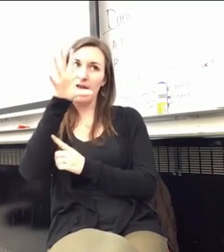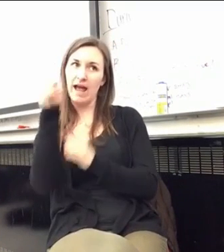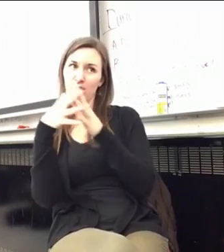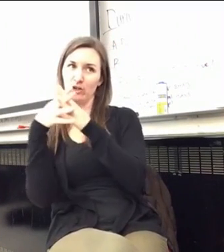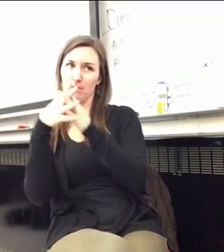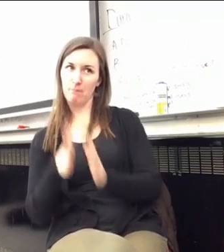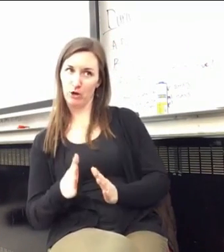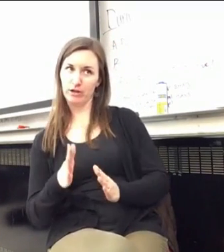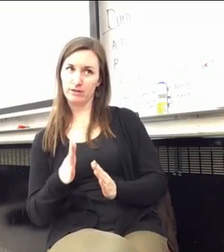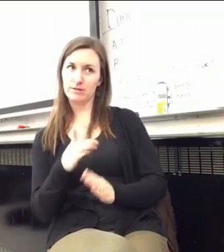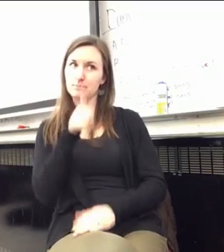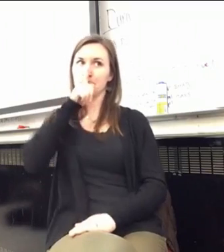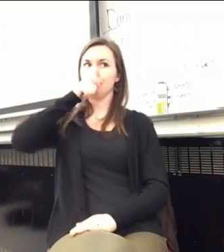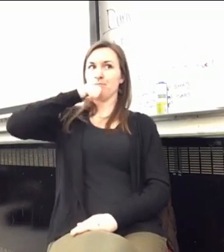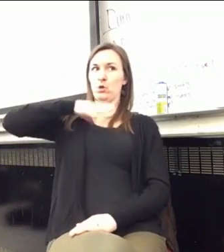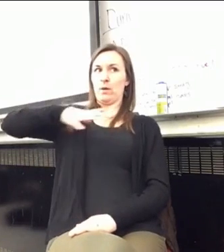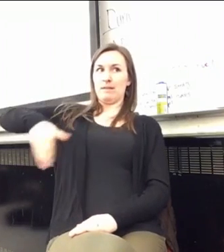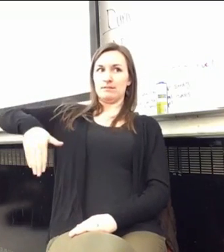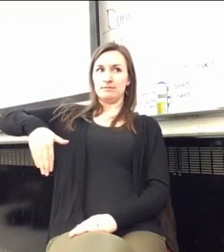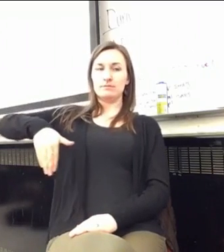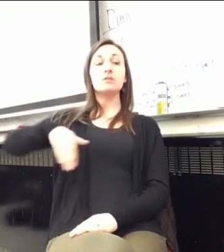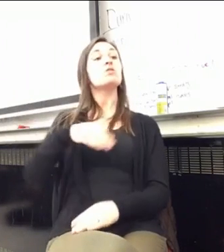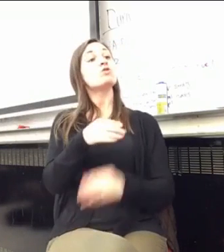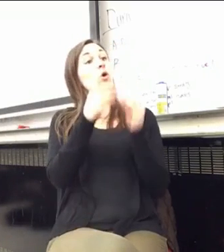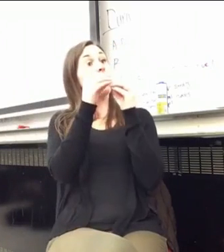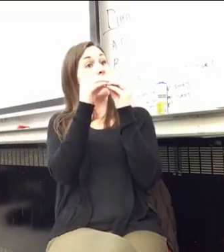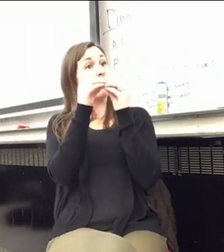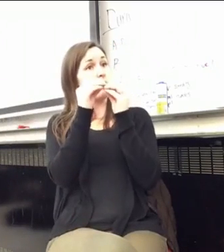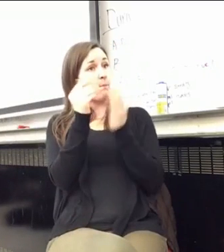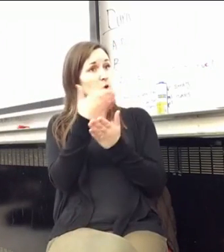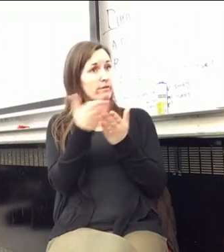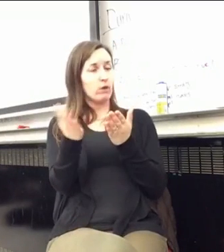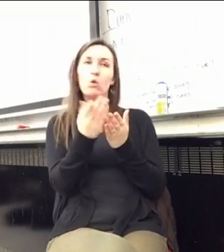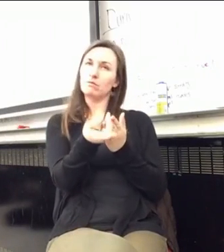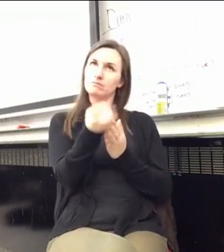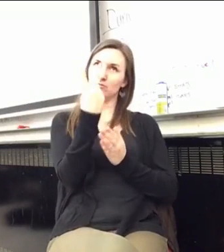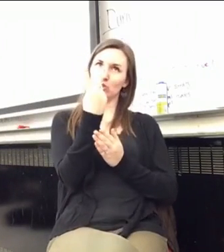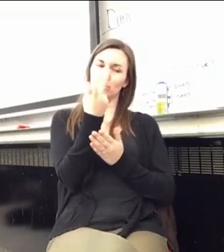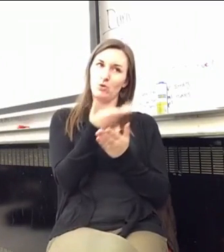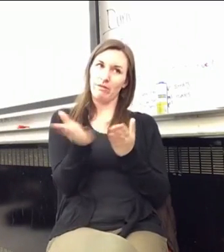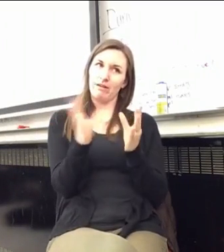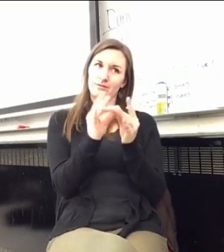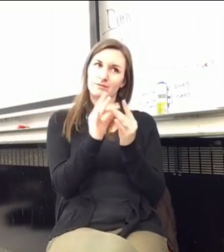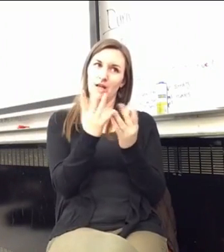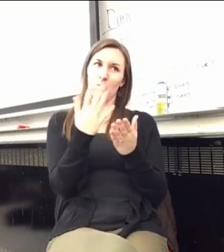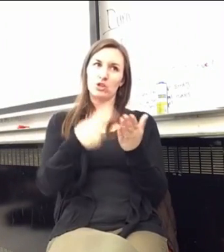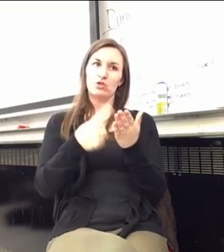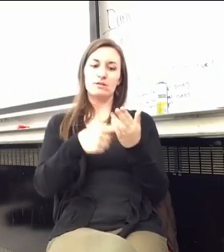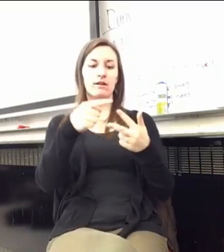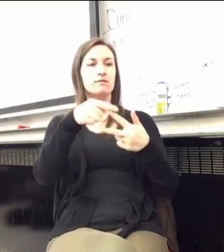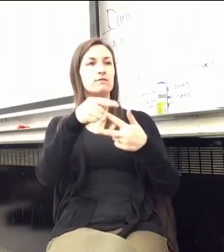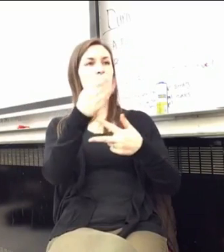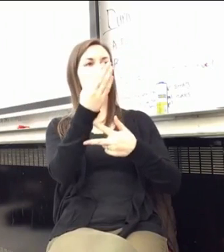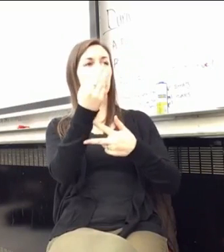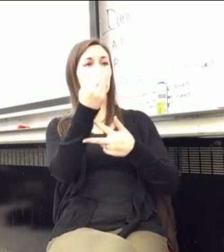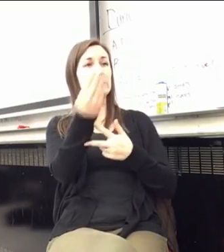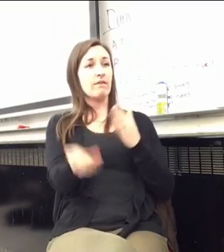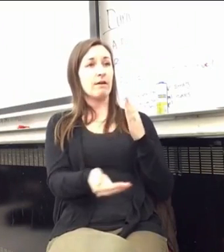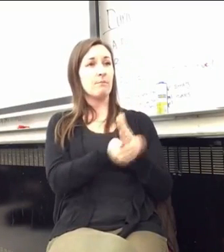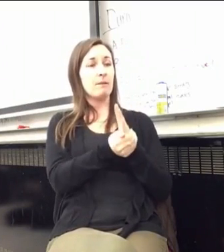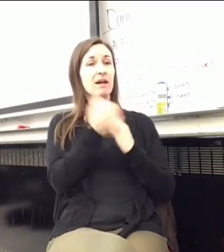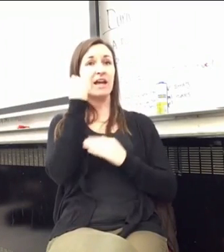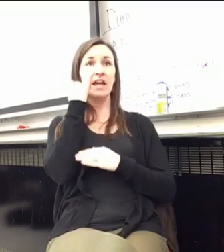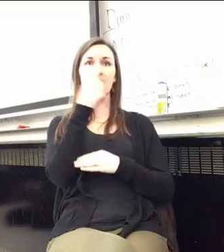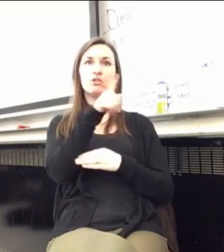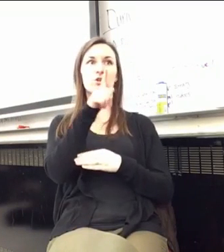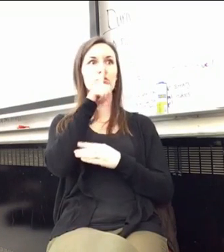Americans. Now there's one more thing that I want to talk, well, two more things. I want to talk about the 14th Amendment. If you're huge